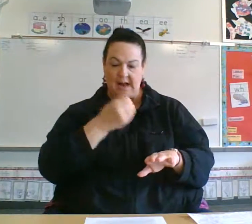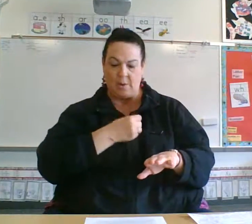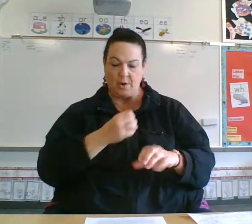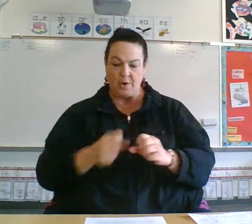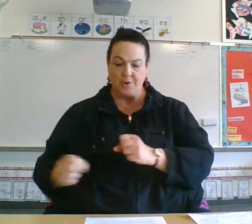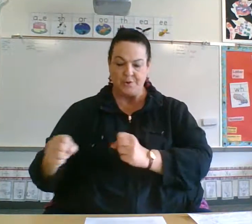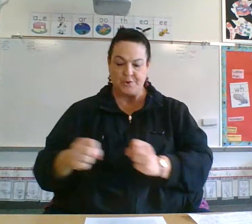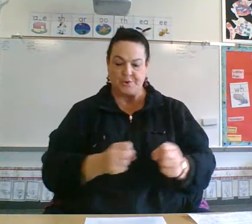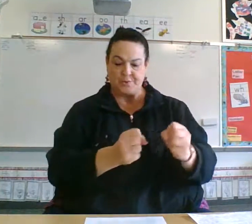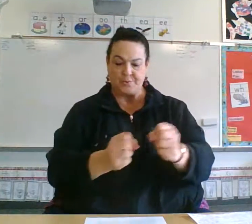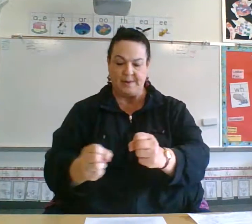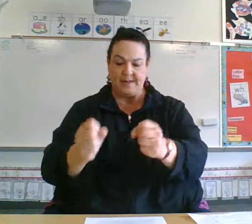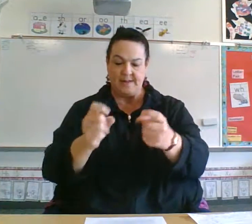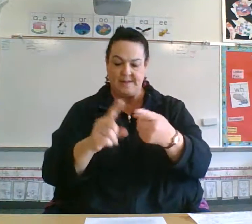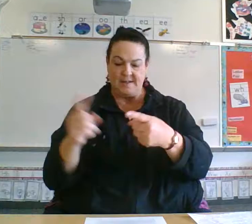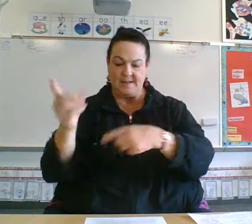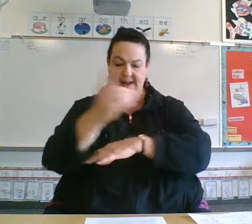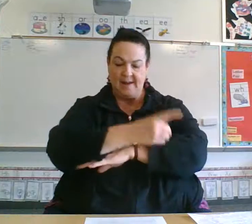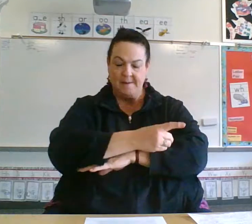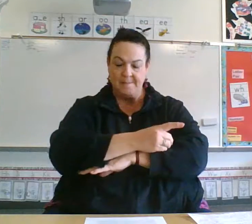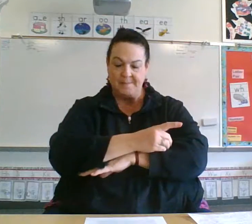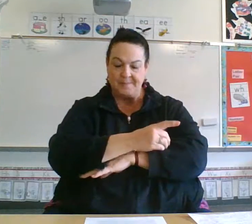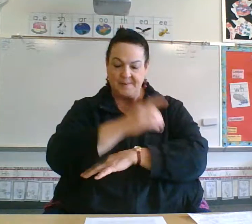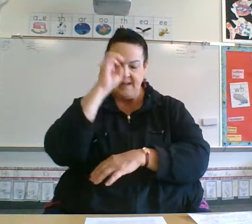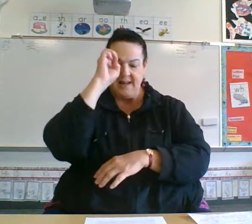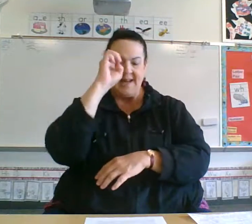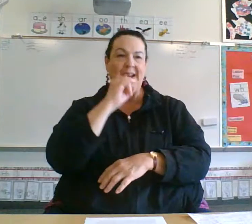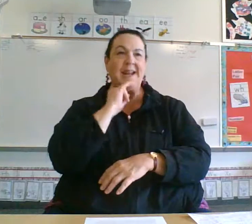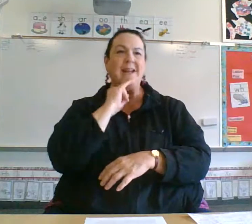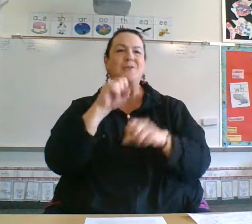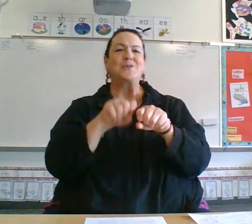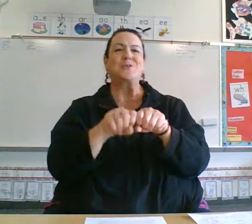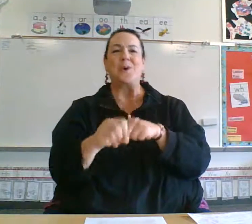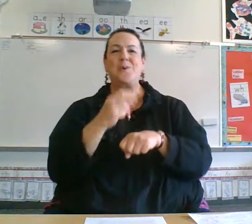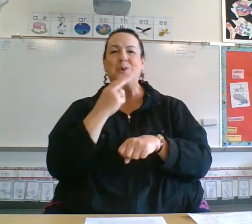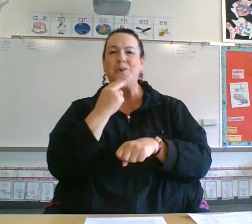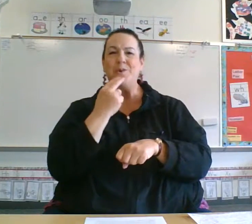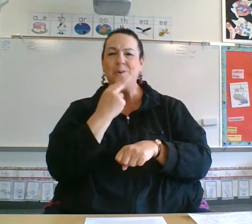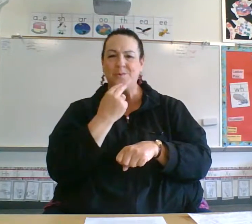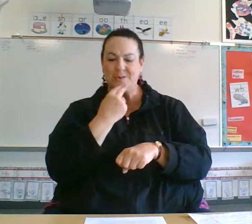our street today. He is so cute.